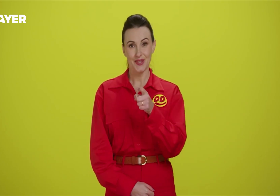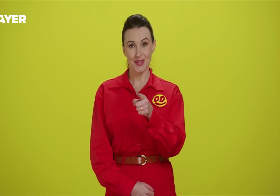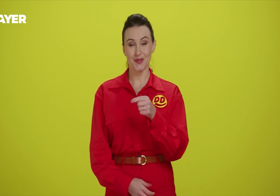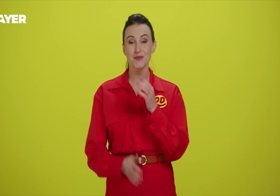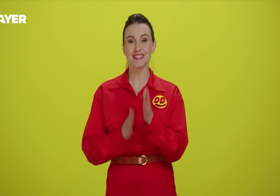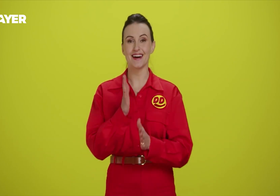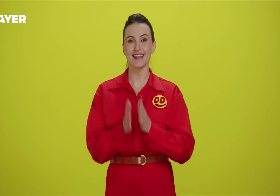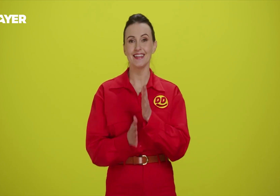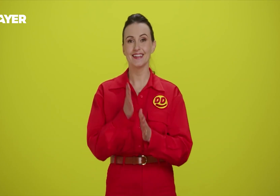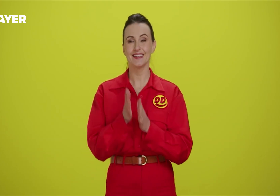You sign.